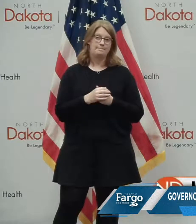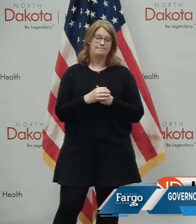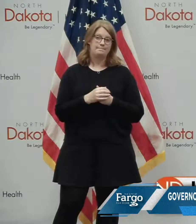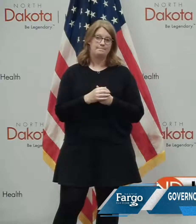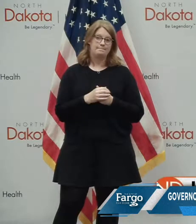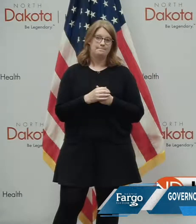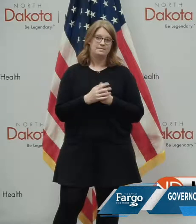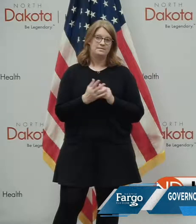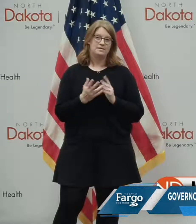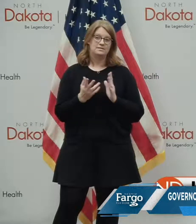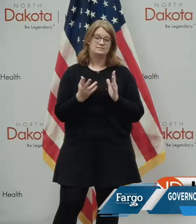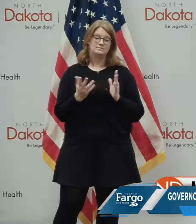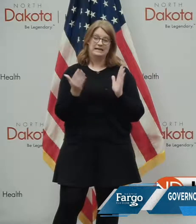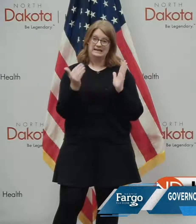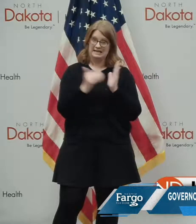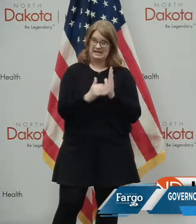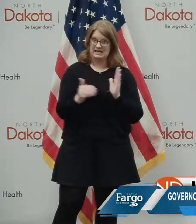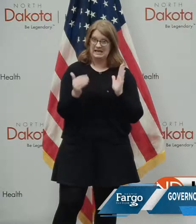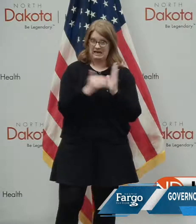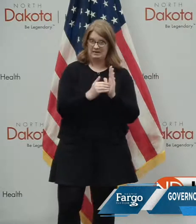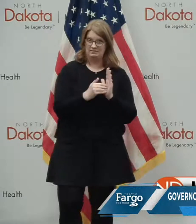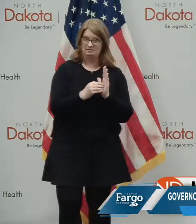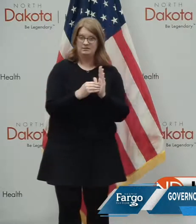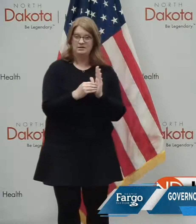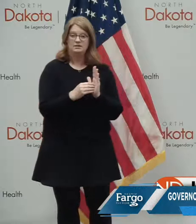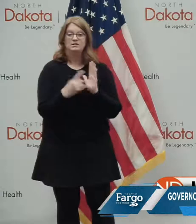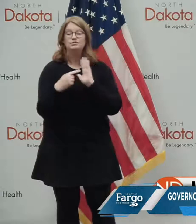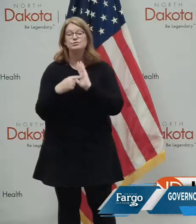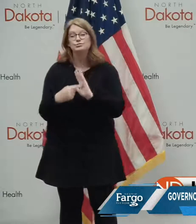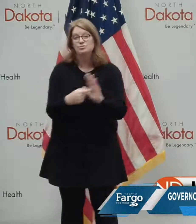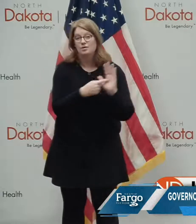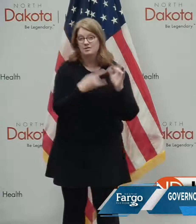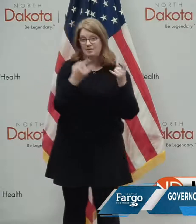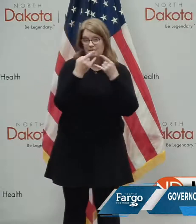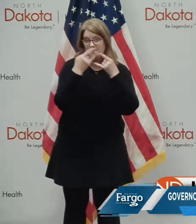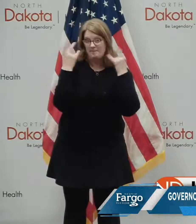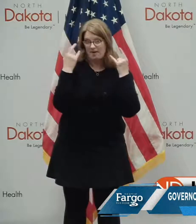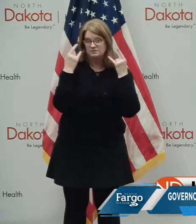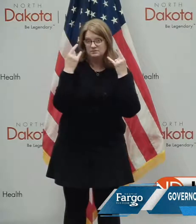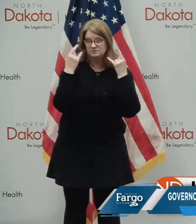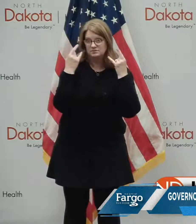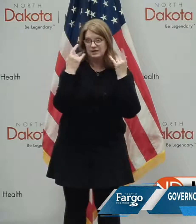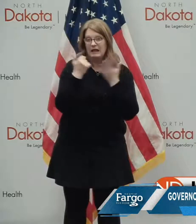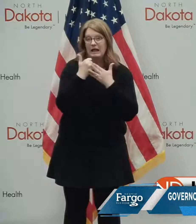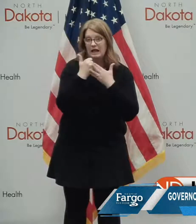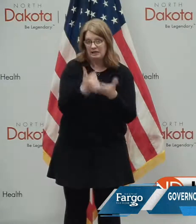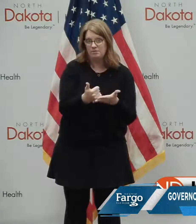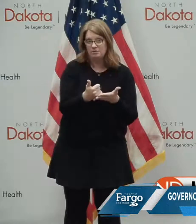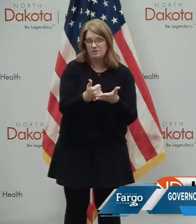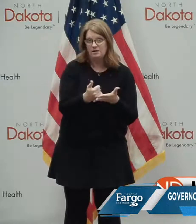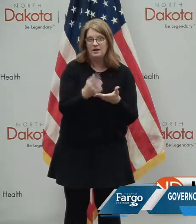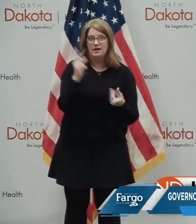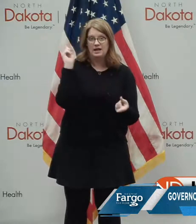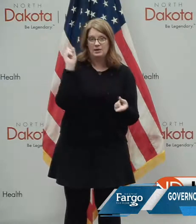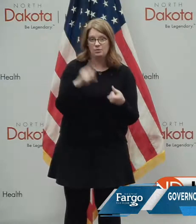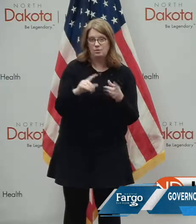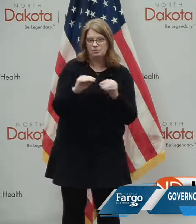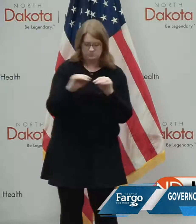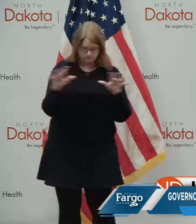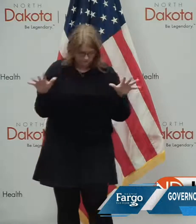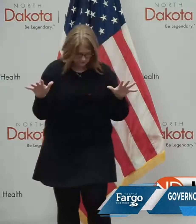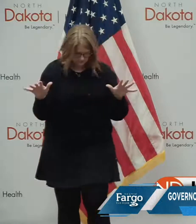have evidence that is showing that masks are highly effective in reducing the risk of transmission from an infected individual to their